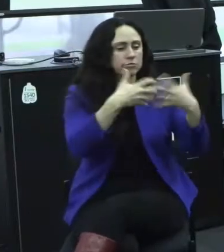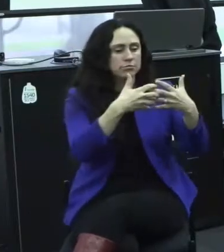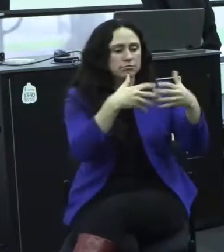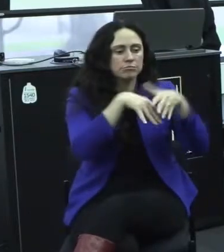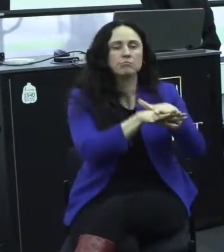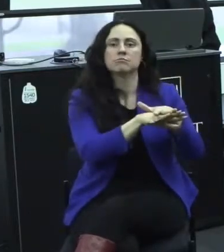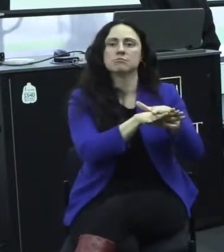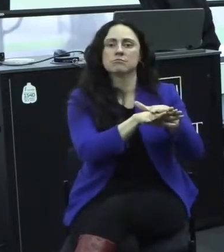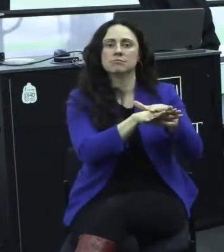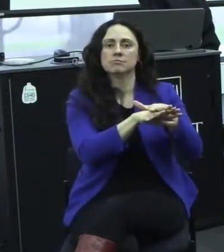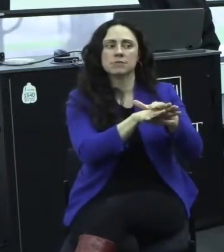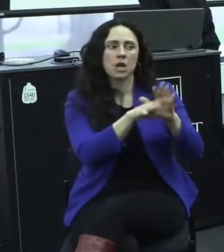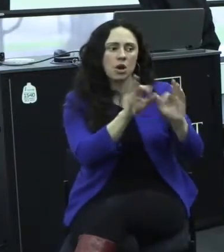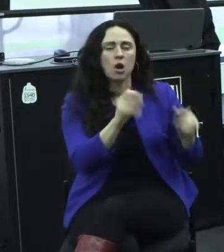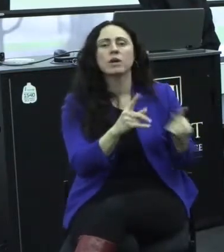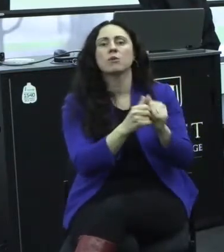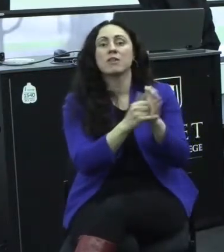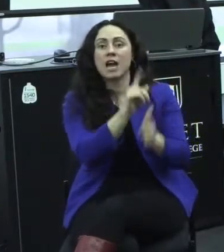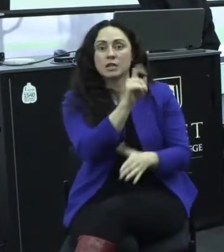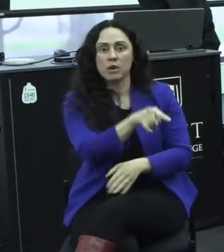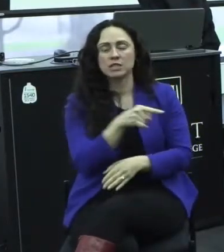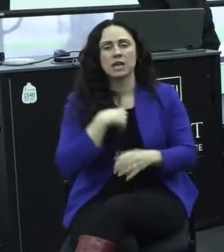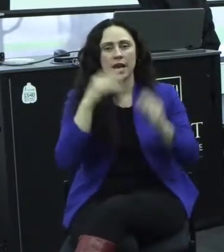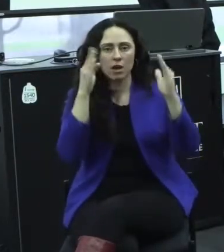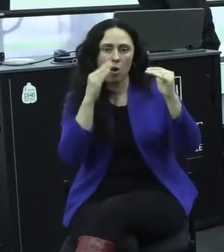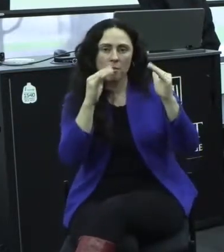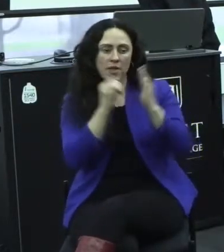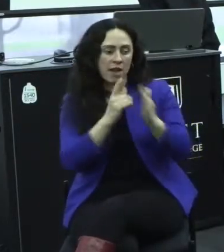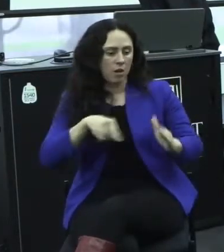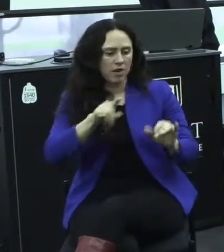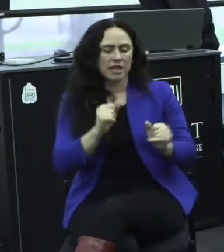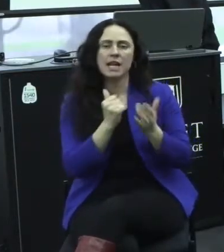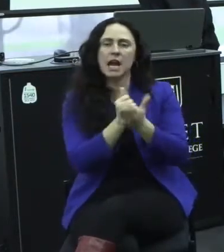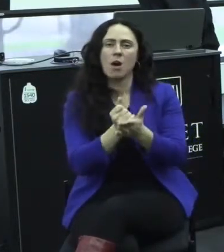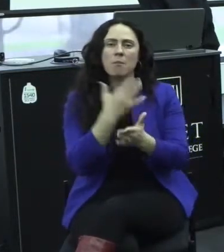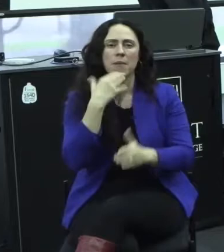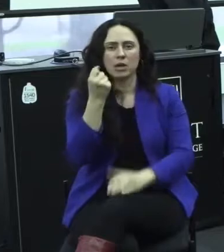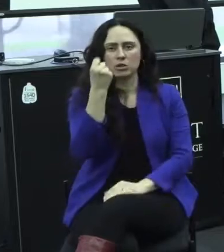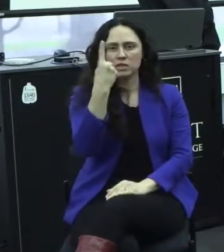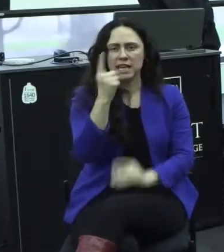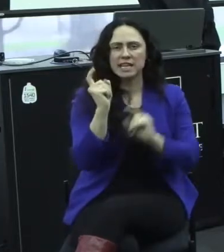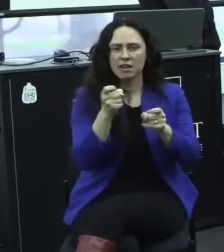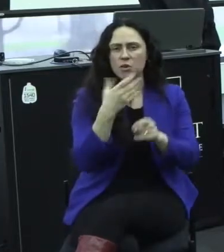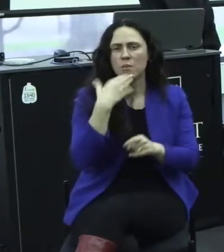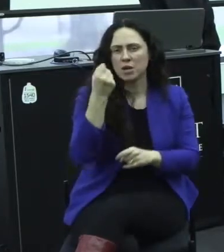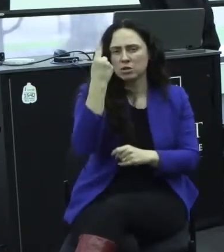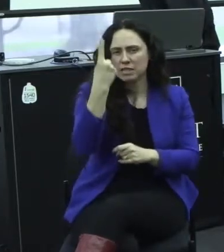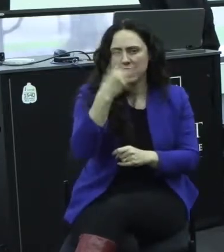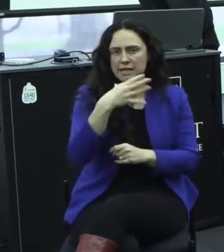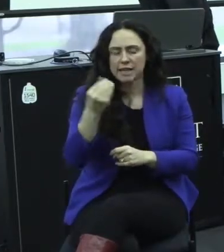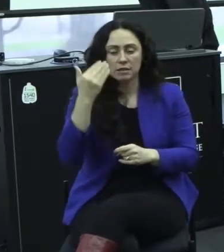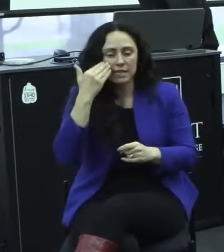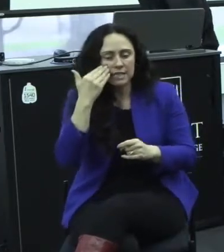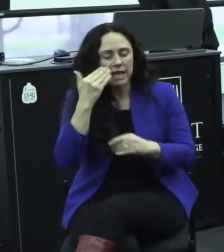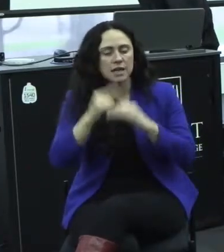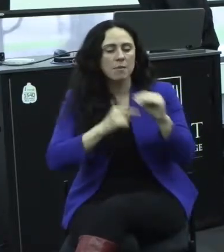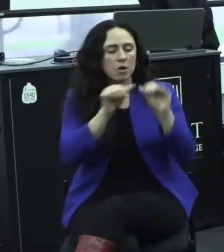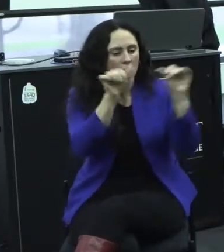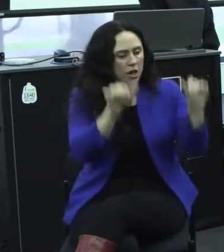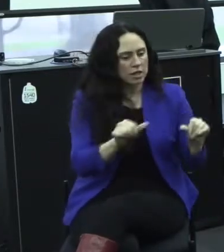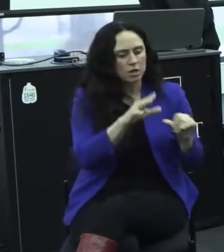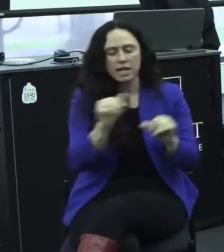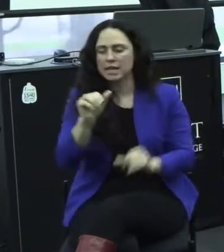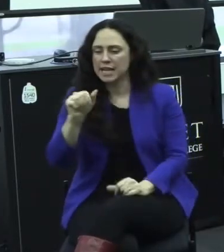Okay, so with that question, I hope that we can help better understand, give you a better understanding and insight to architecture